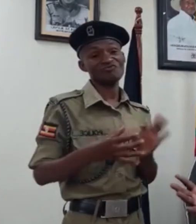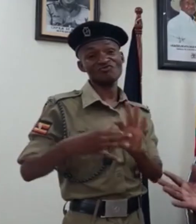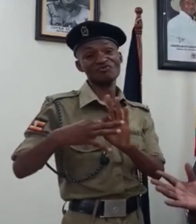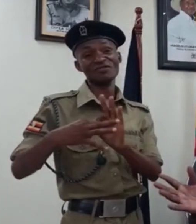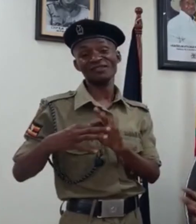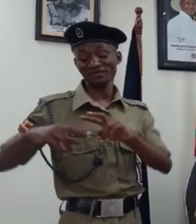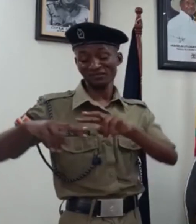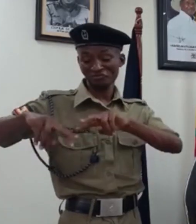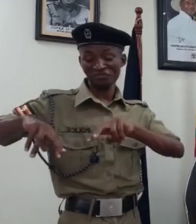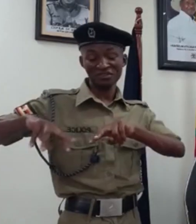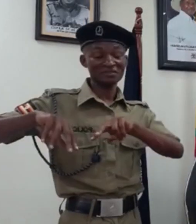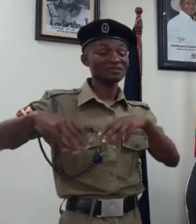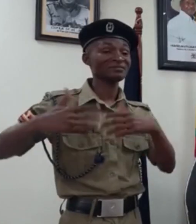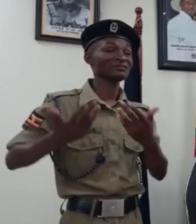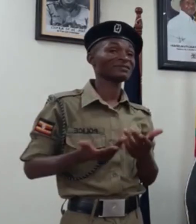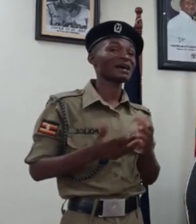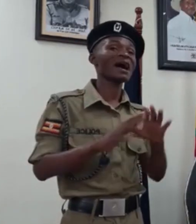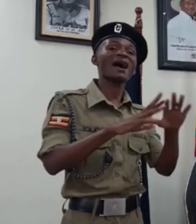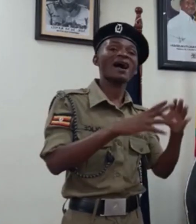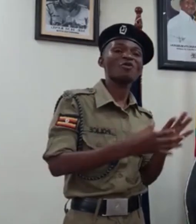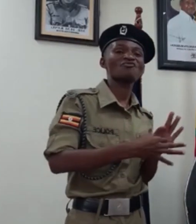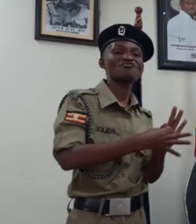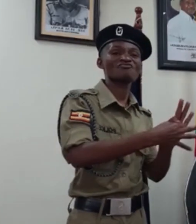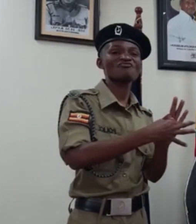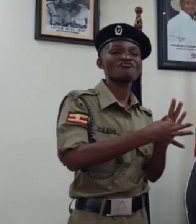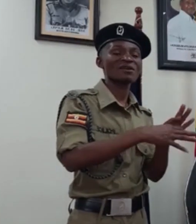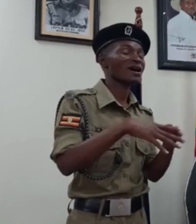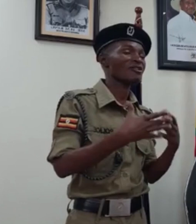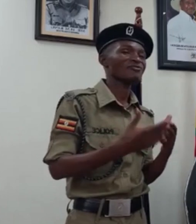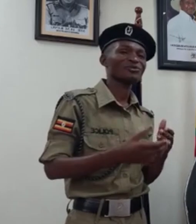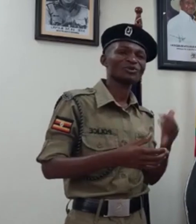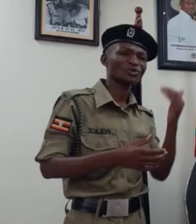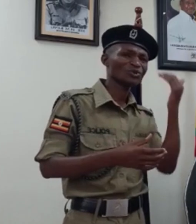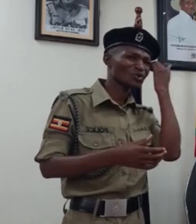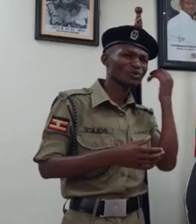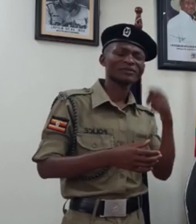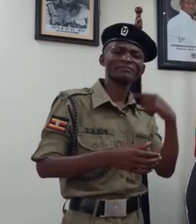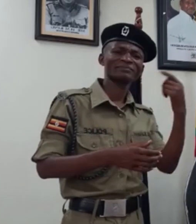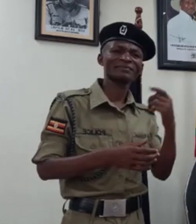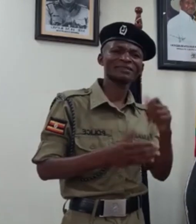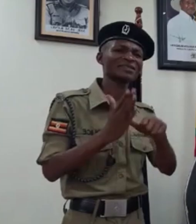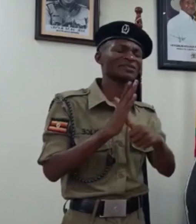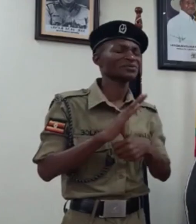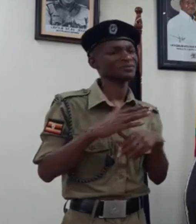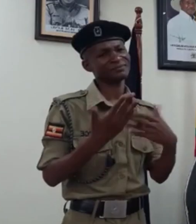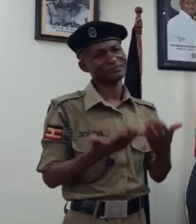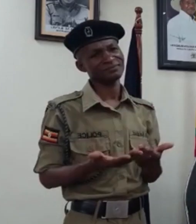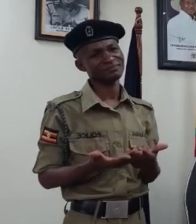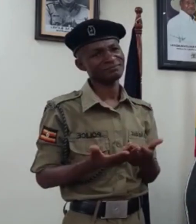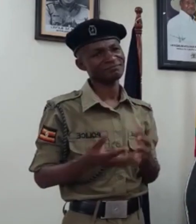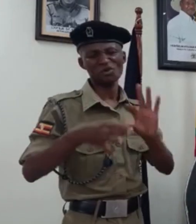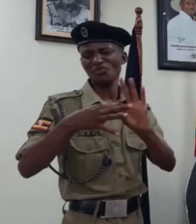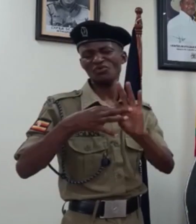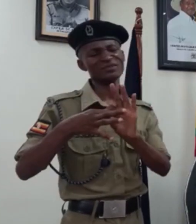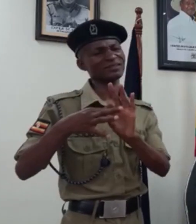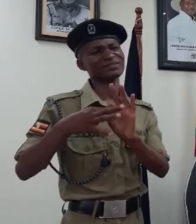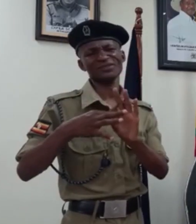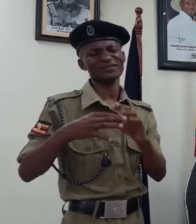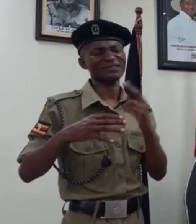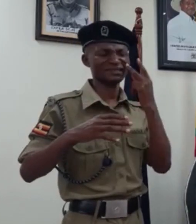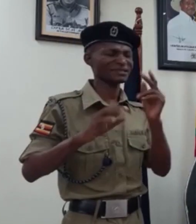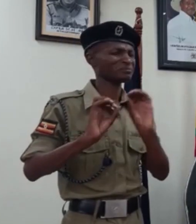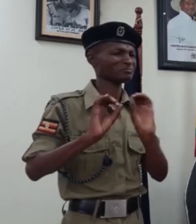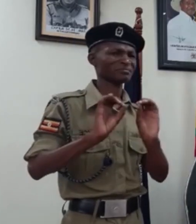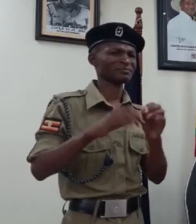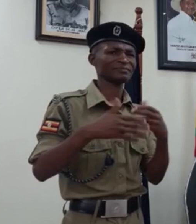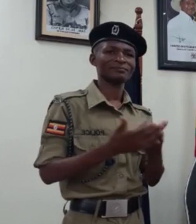sustains during the course of activities within his home to an investigation